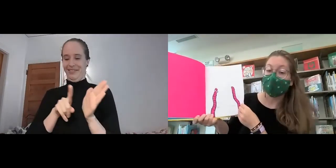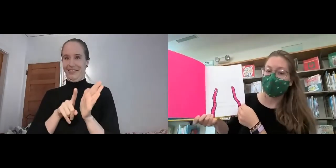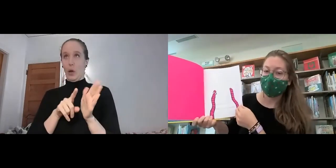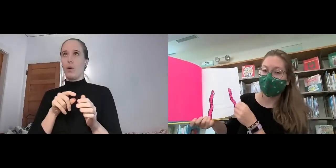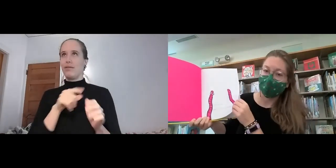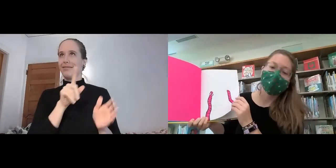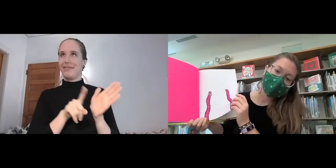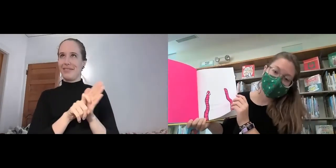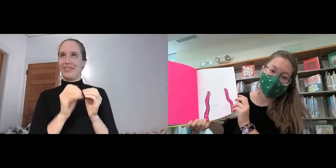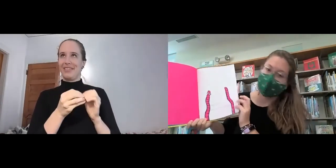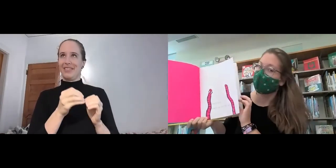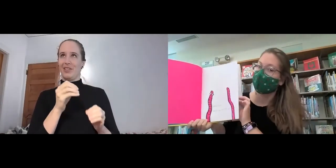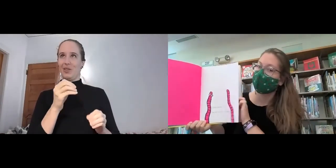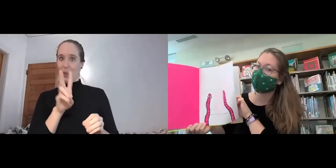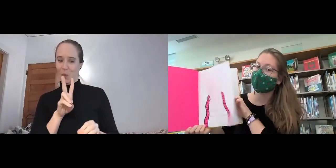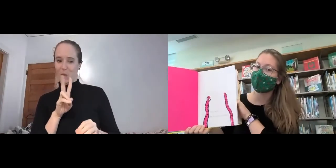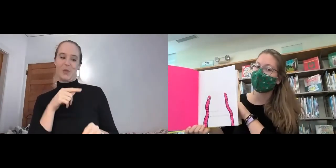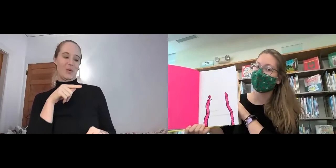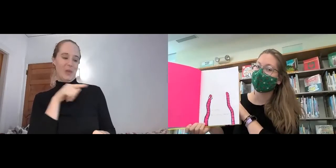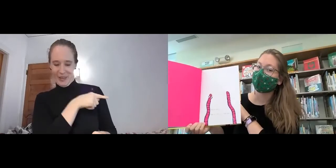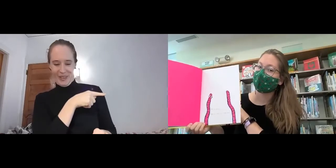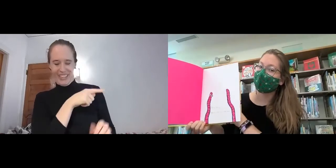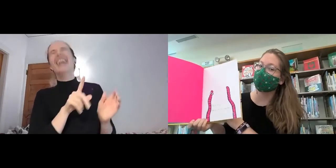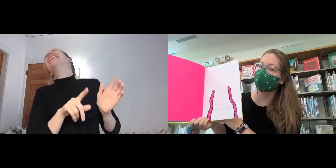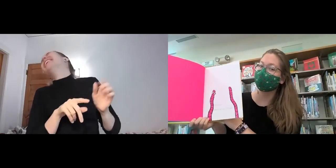You could call us that, or you could call us by our names.